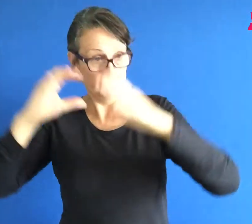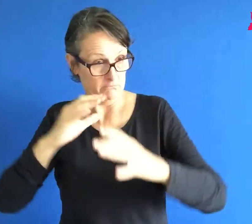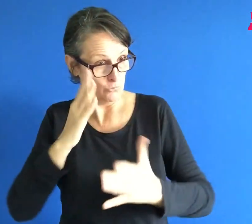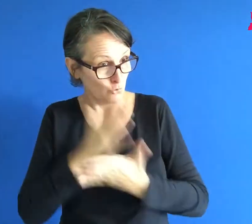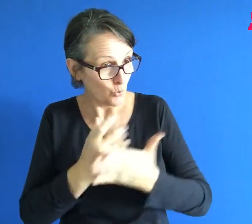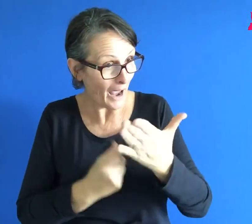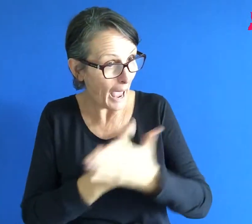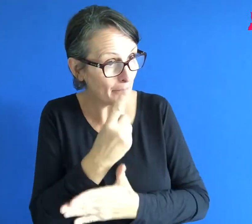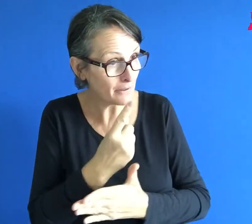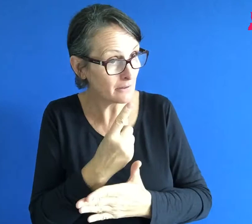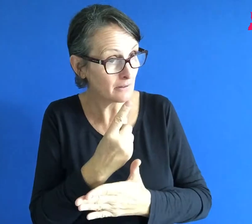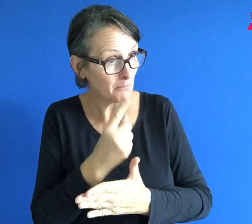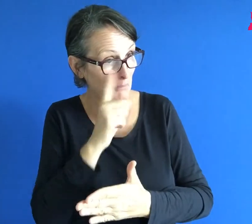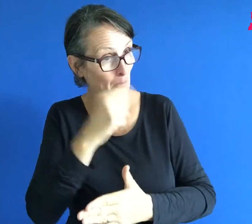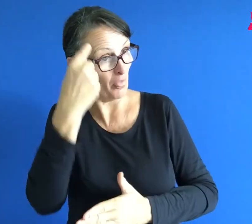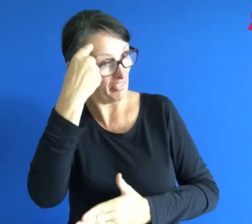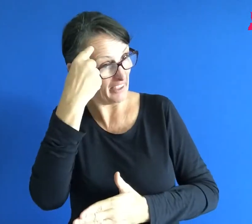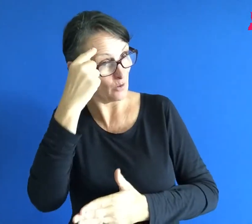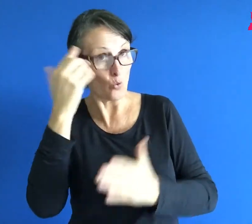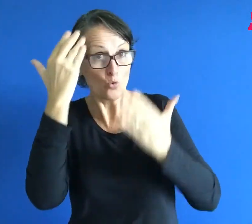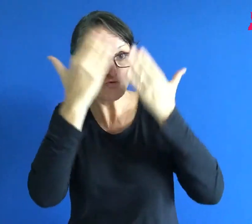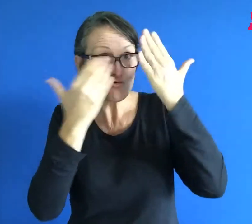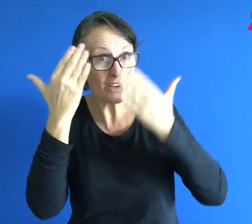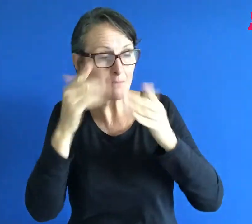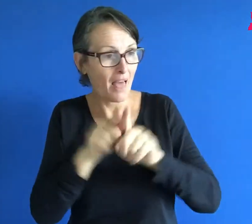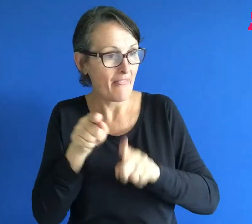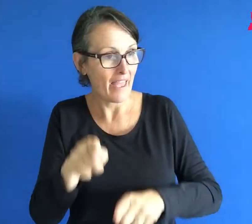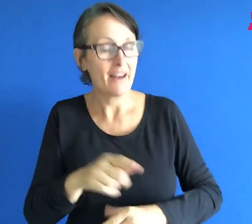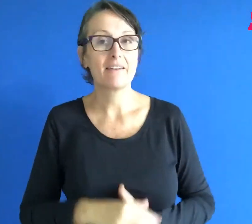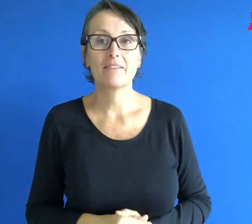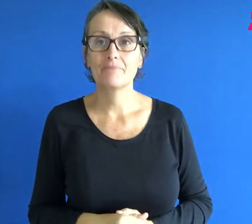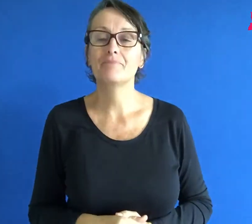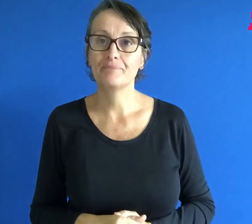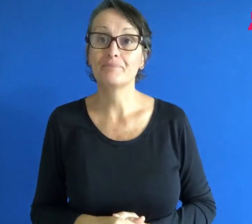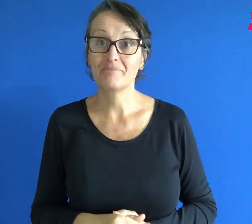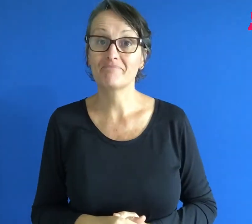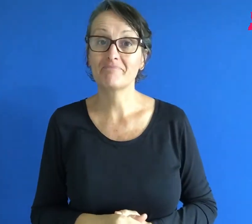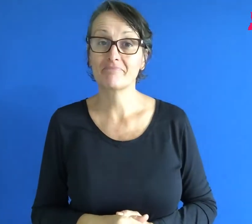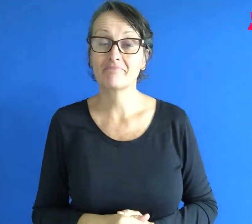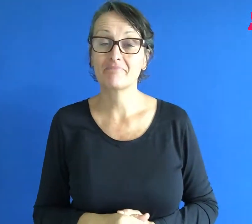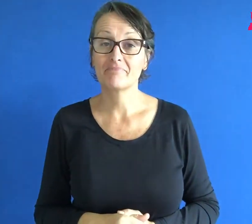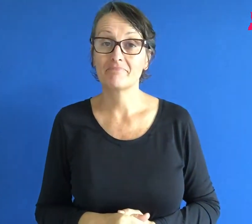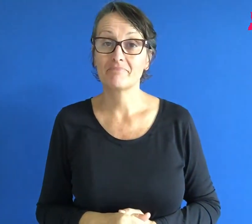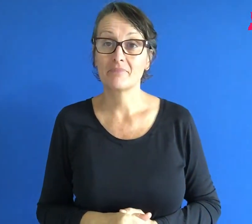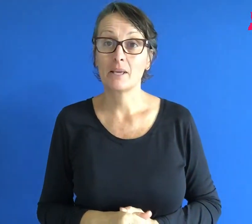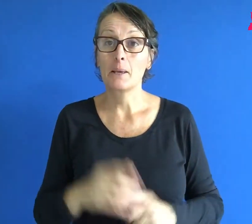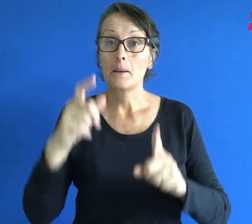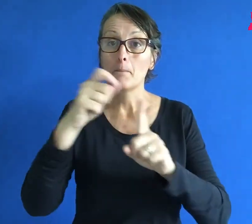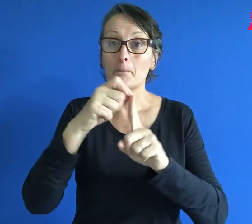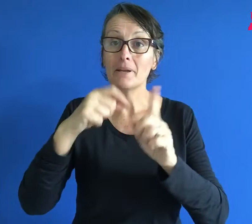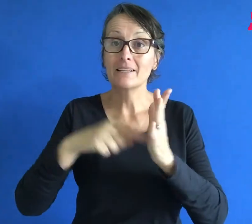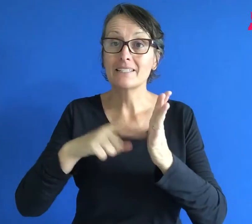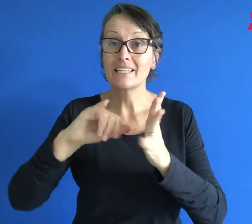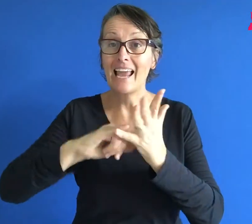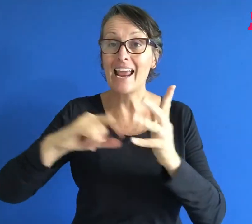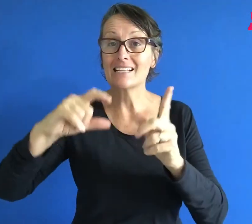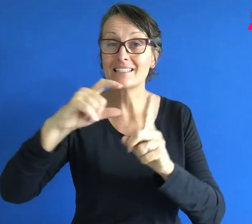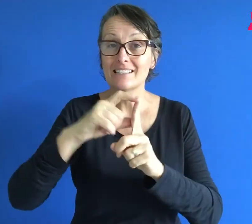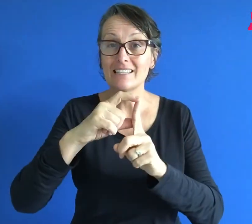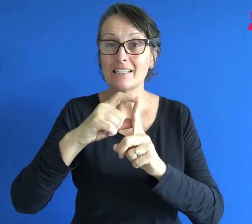have that kind of impact? Yeah, so we know that with post-traumatic stress disorder, there's really not a set version. Everyone has their own